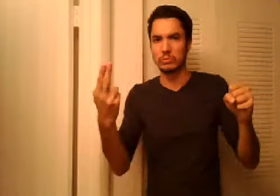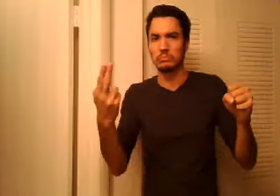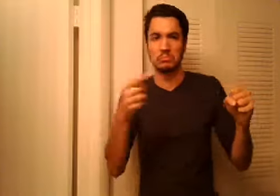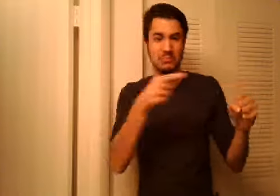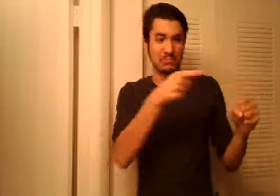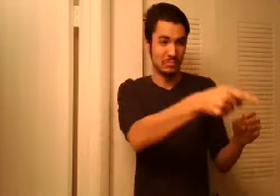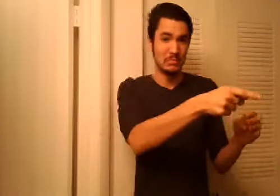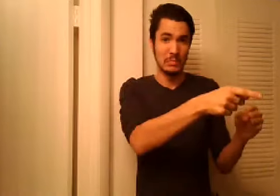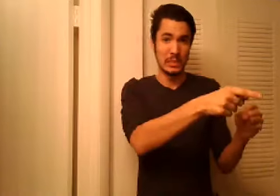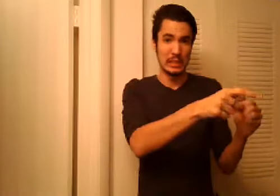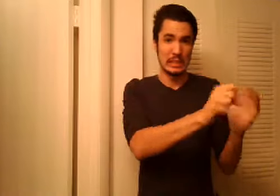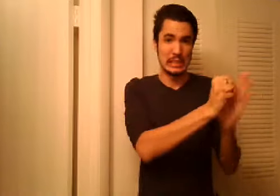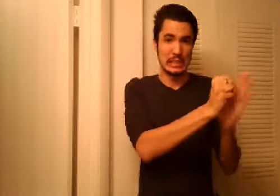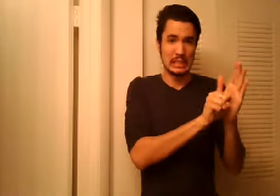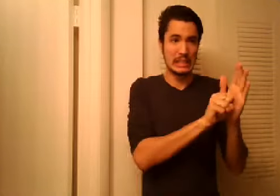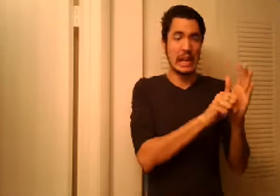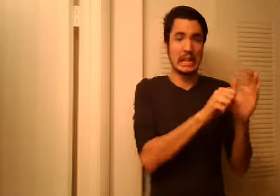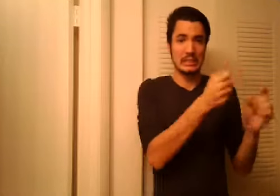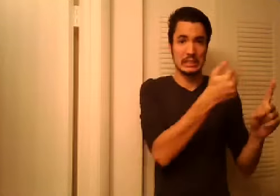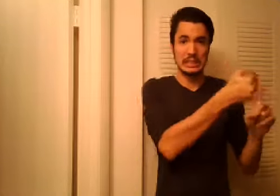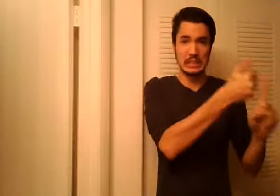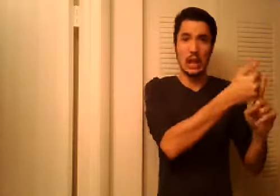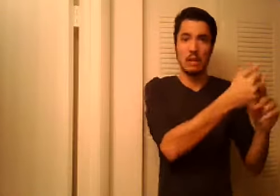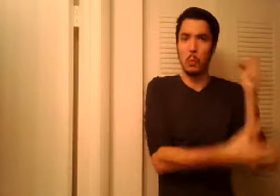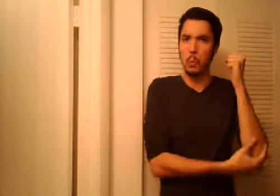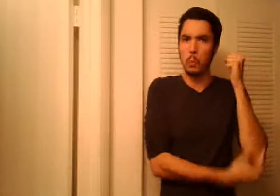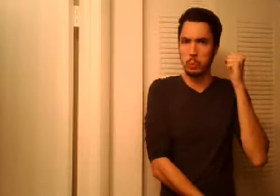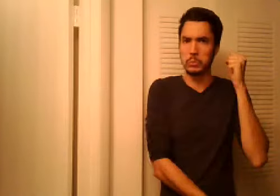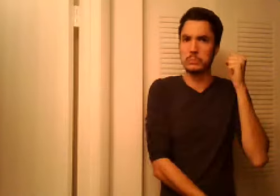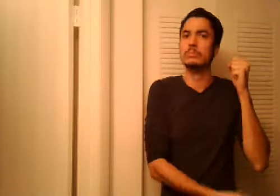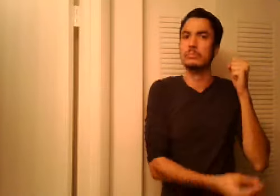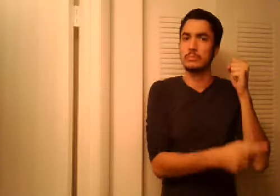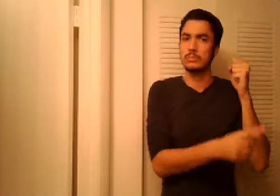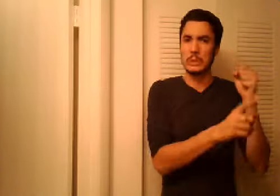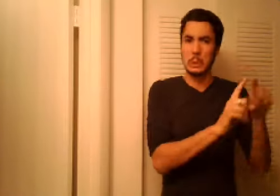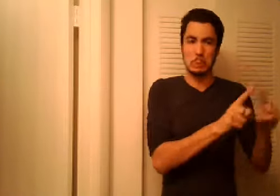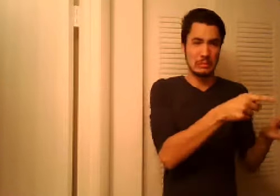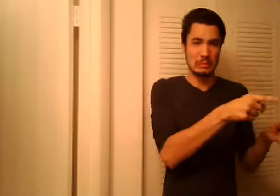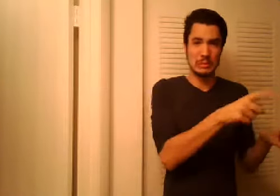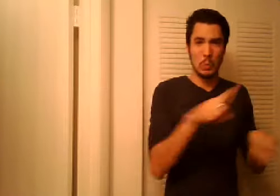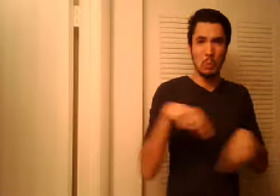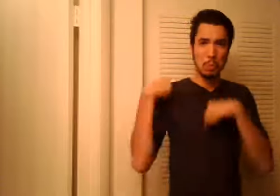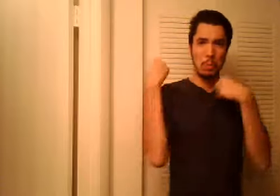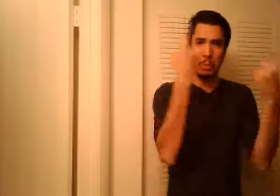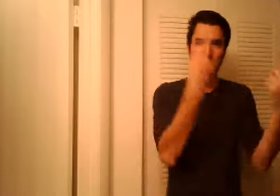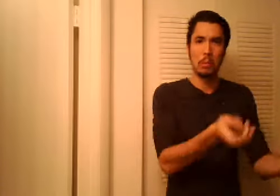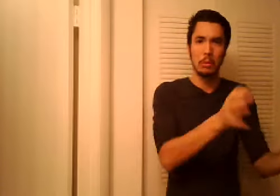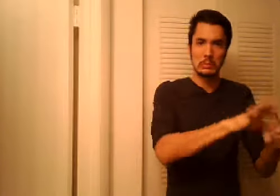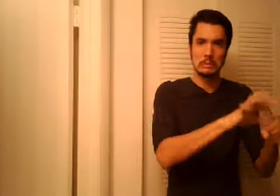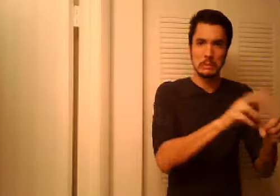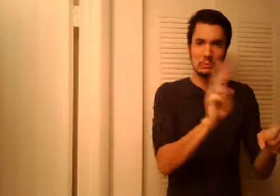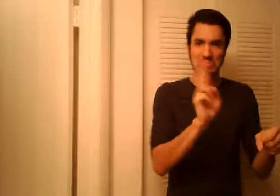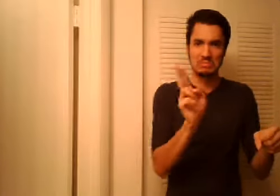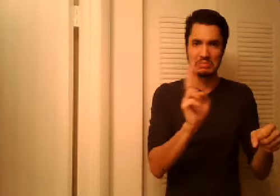voted for Republican presidential candidates in past for many years. And when George W. Bush was up for re-election in